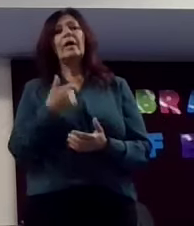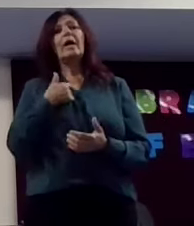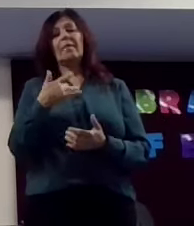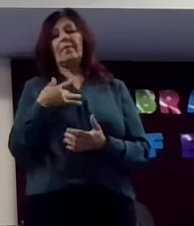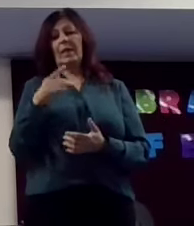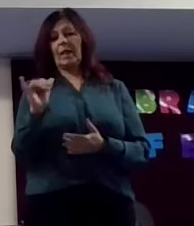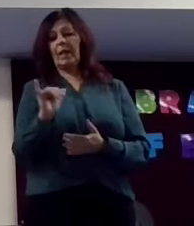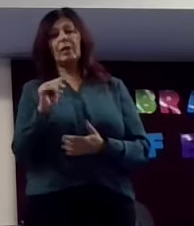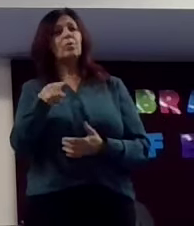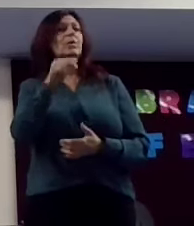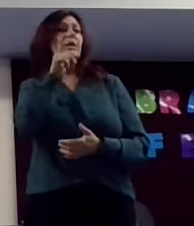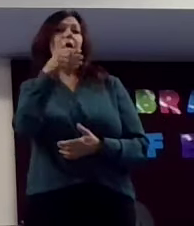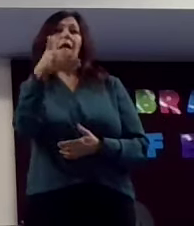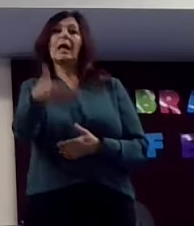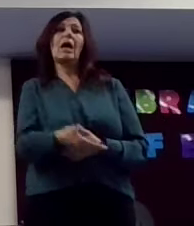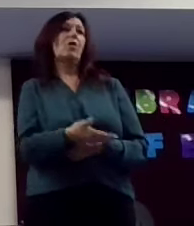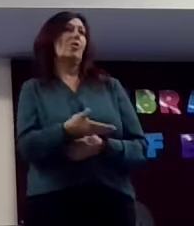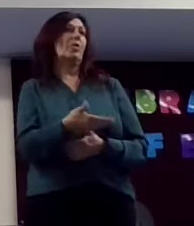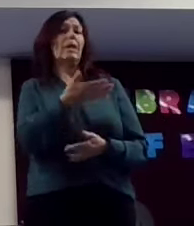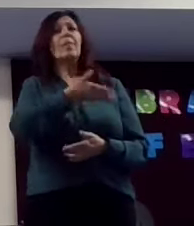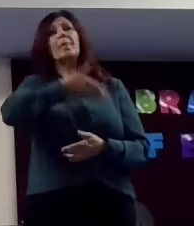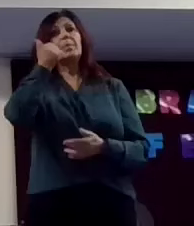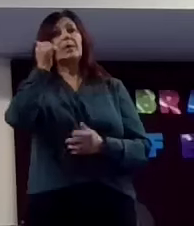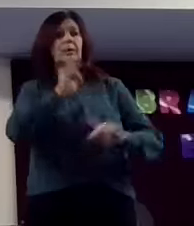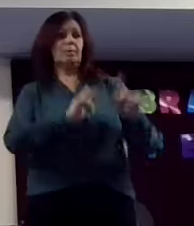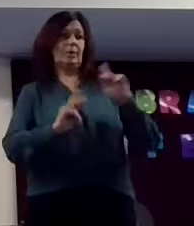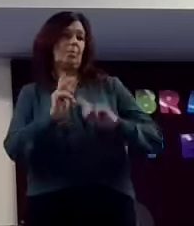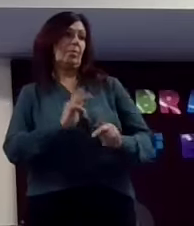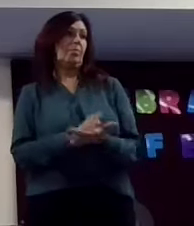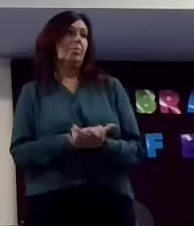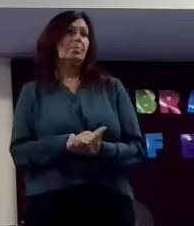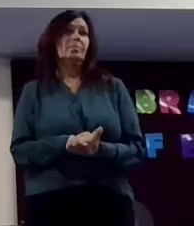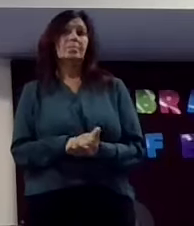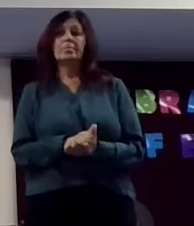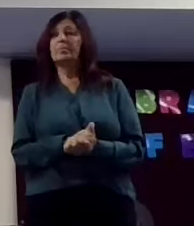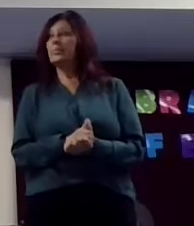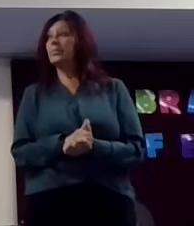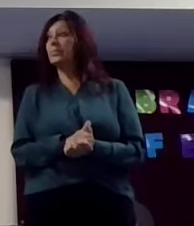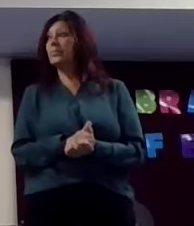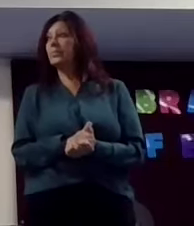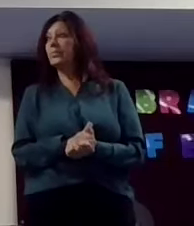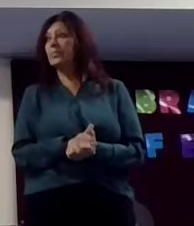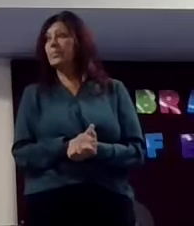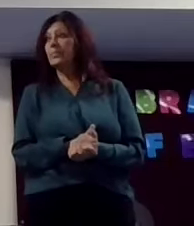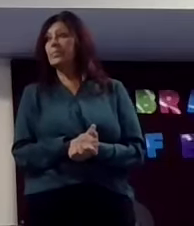feel like we're not hiring exactly the best people we could be hiring.